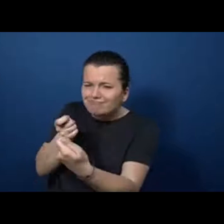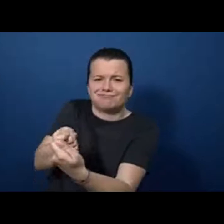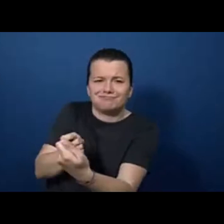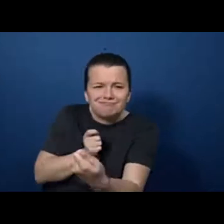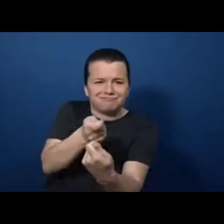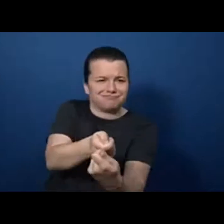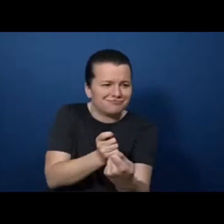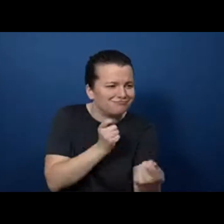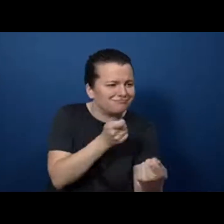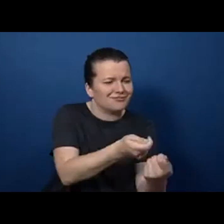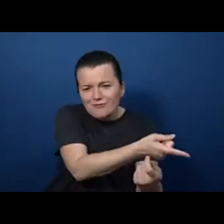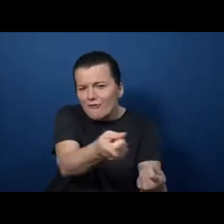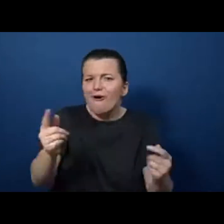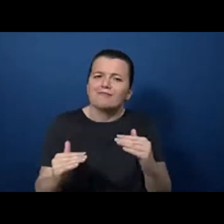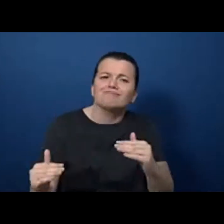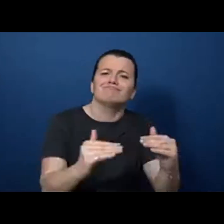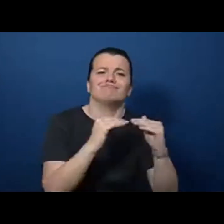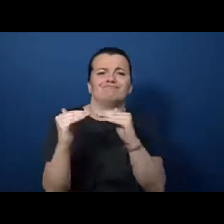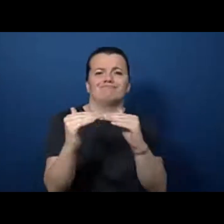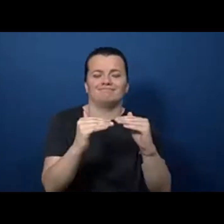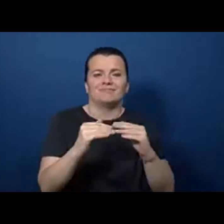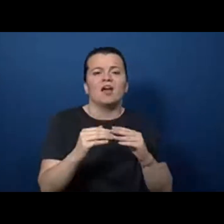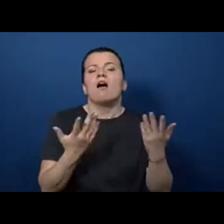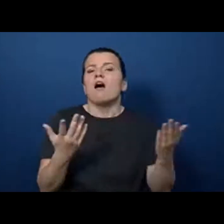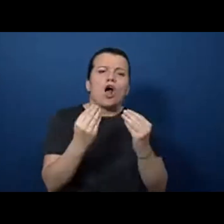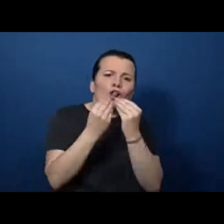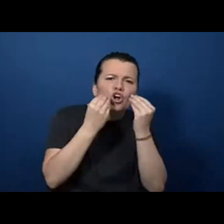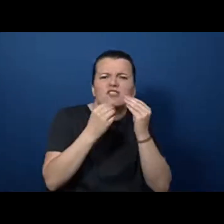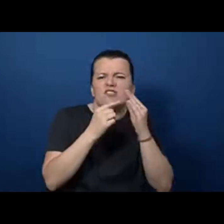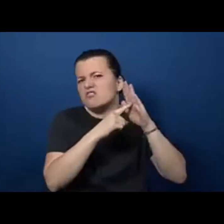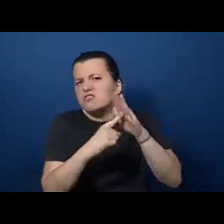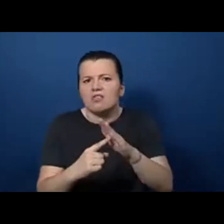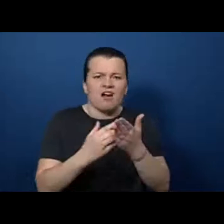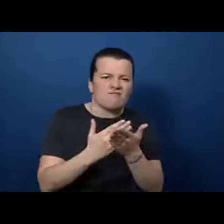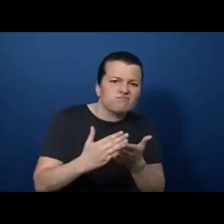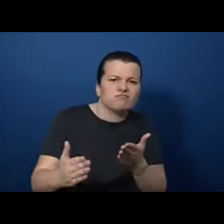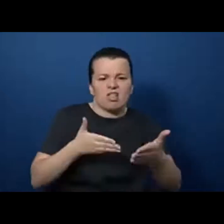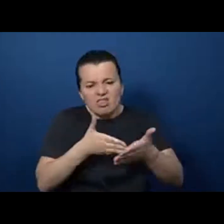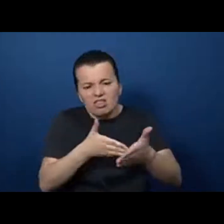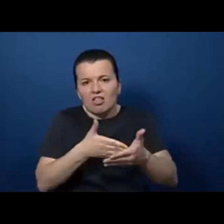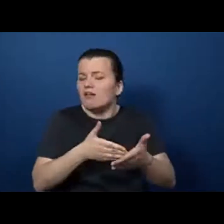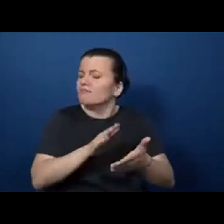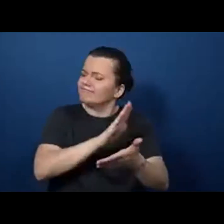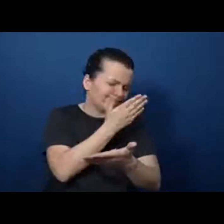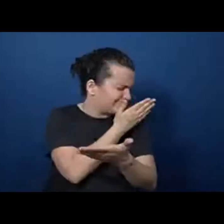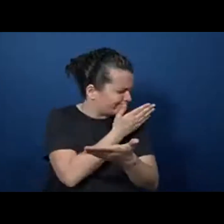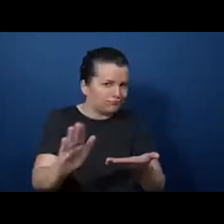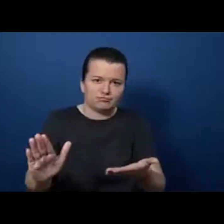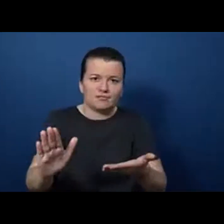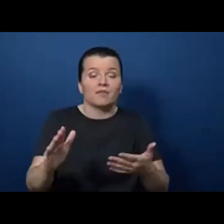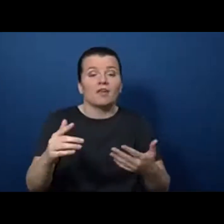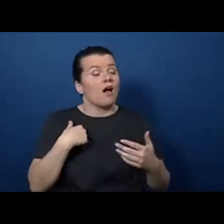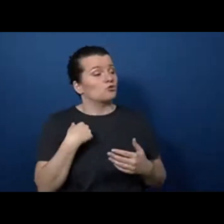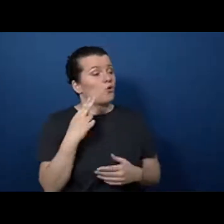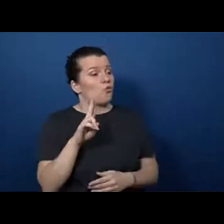eliminate all forms of discrimination in the learning environment. We work with governments and partners to address